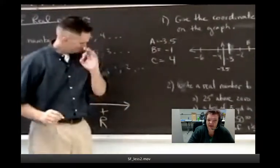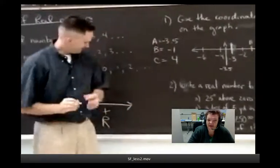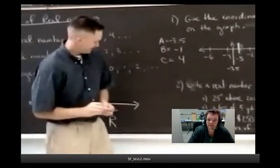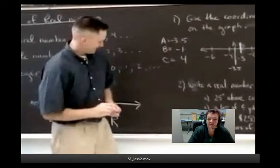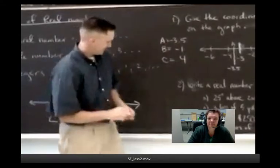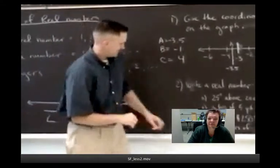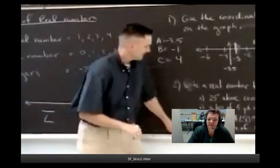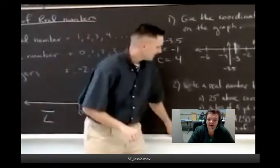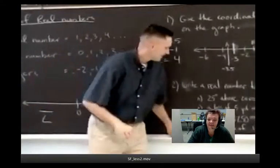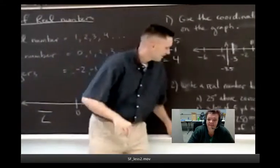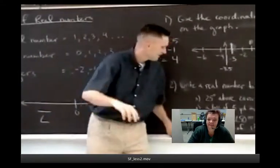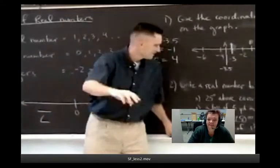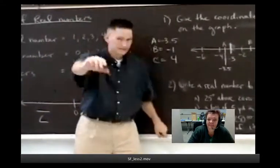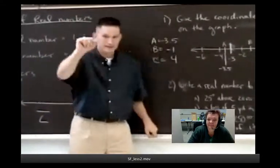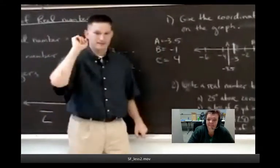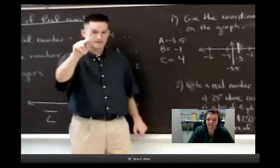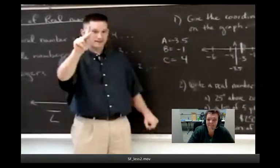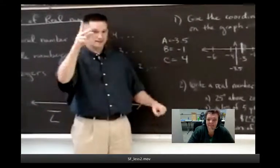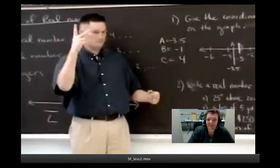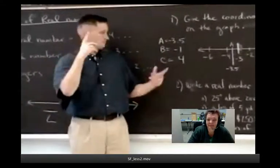negative. Okay.